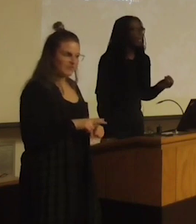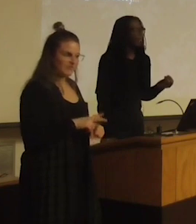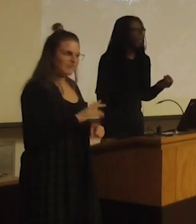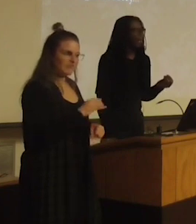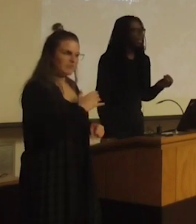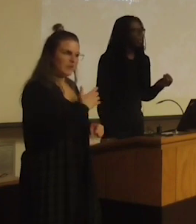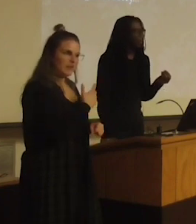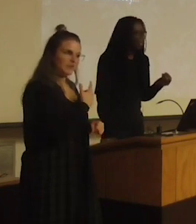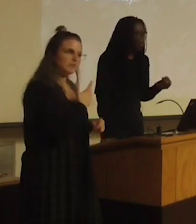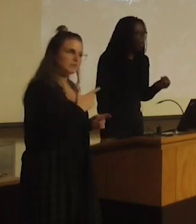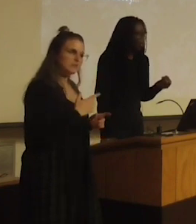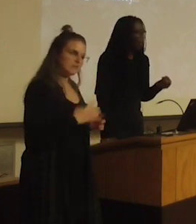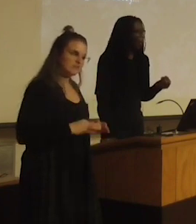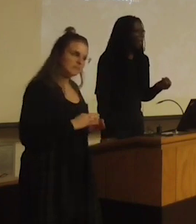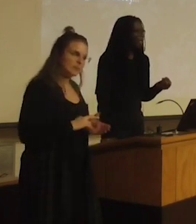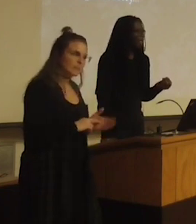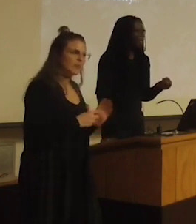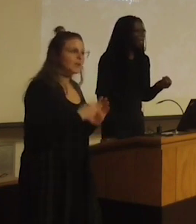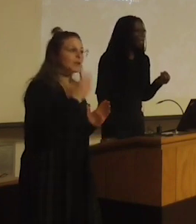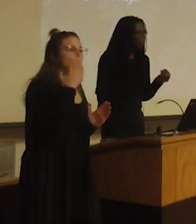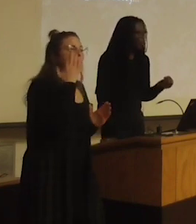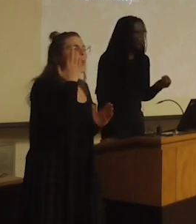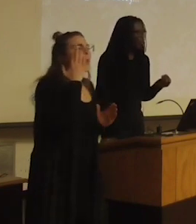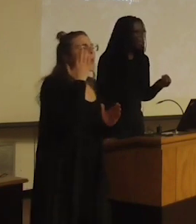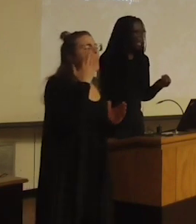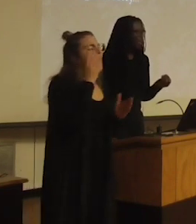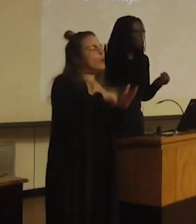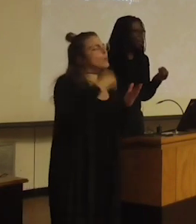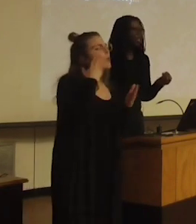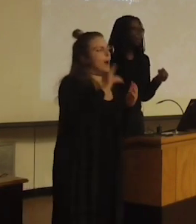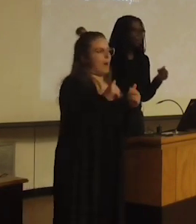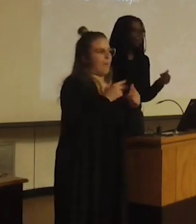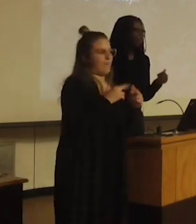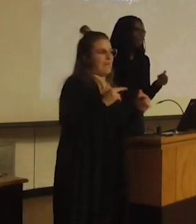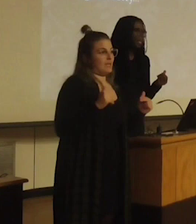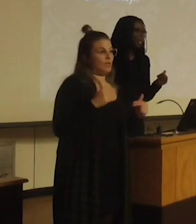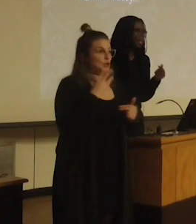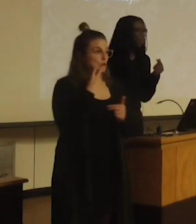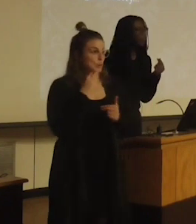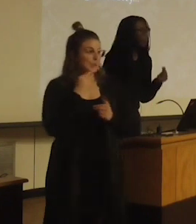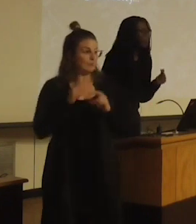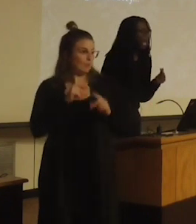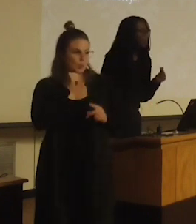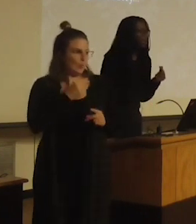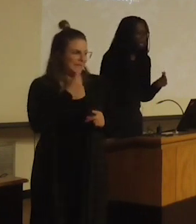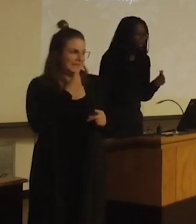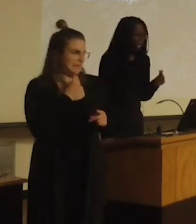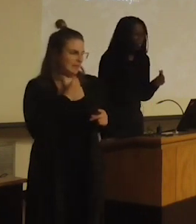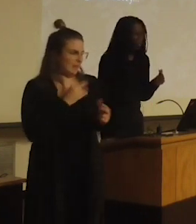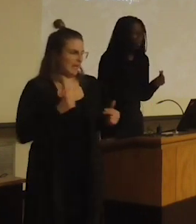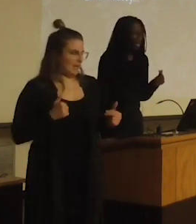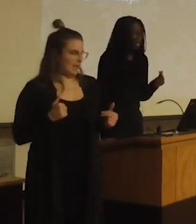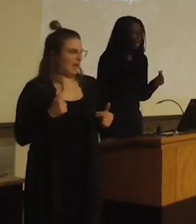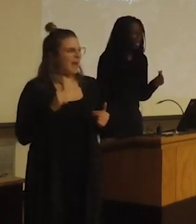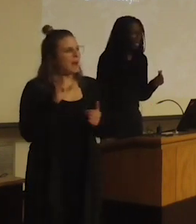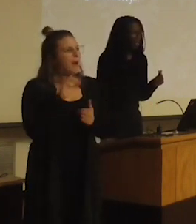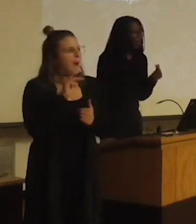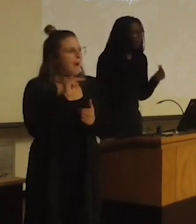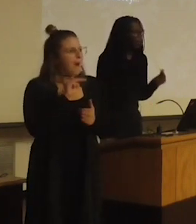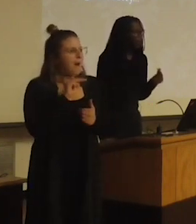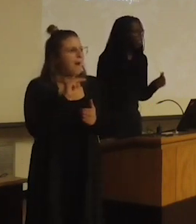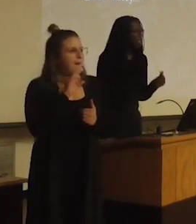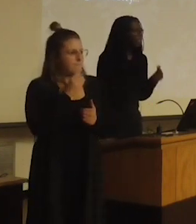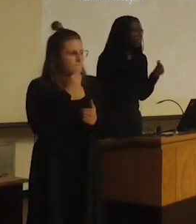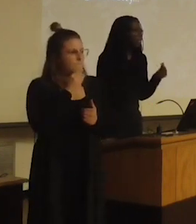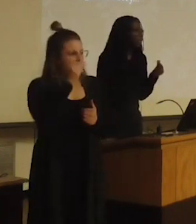meaning. Because what do we know about bacon? It's a food that Jewish people do not eat. It's a food that Muslim people do not eat.